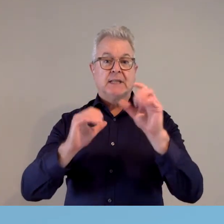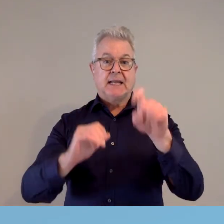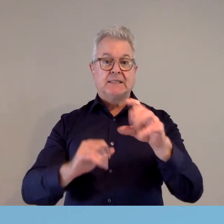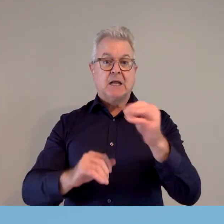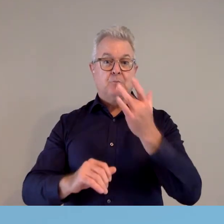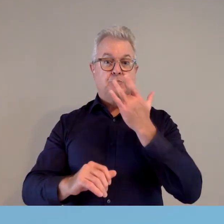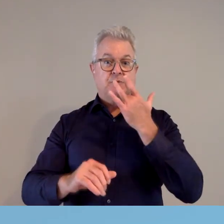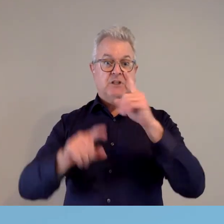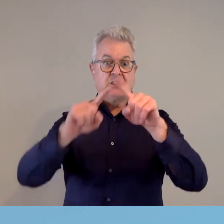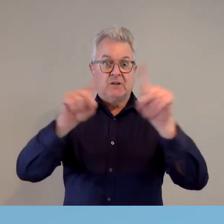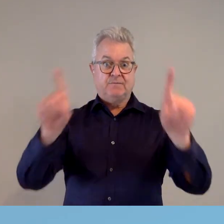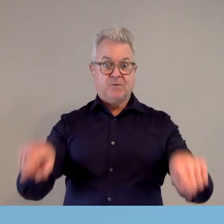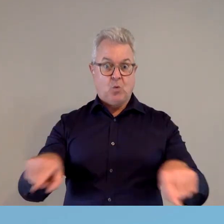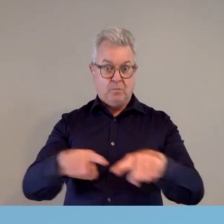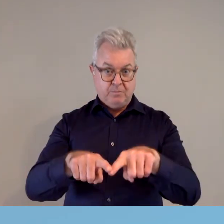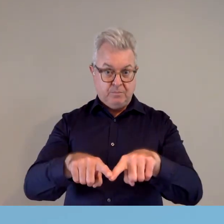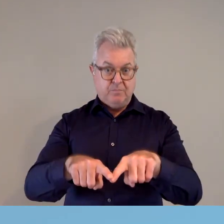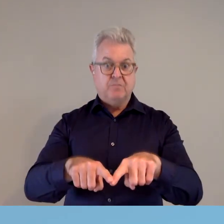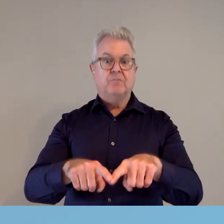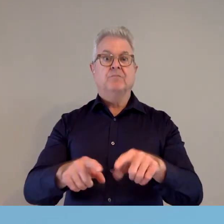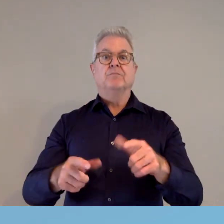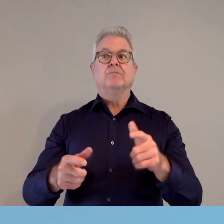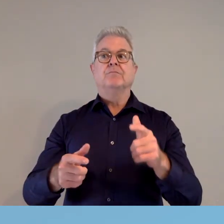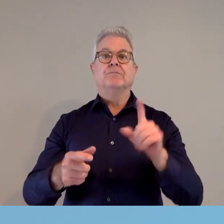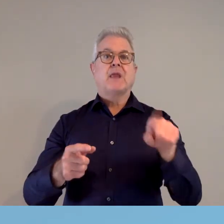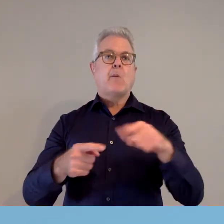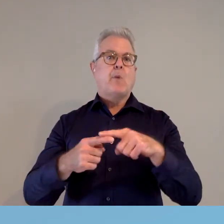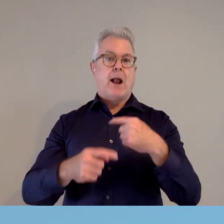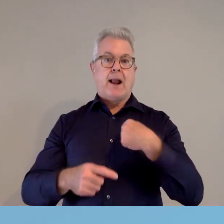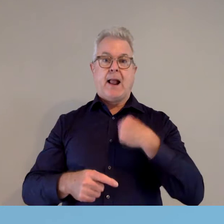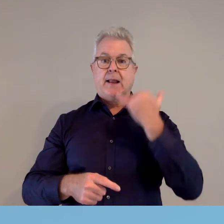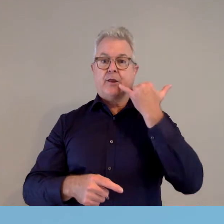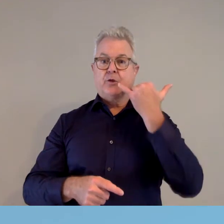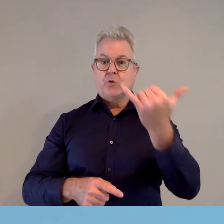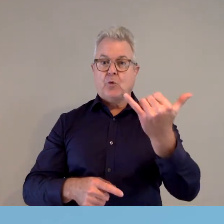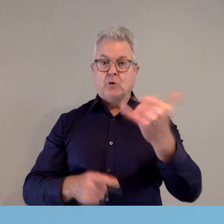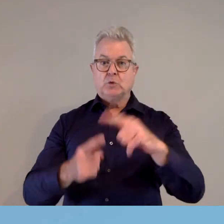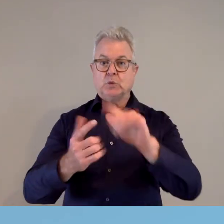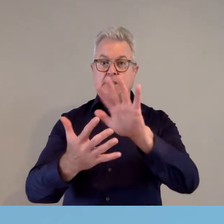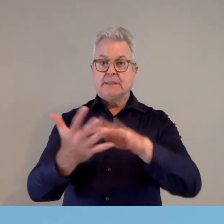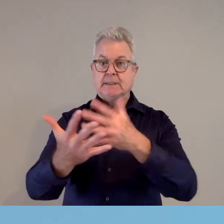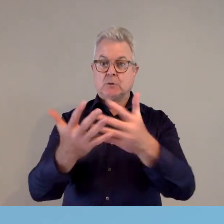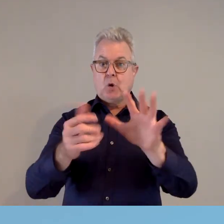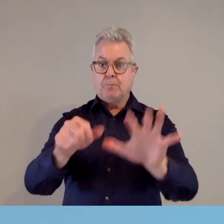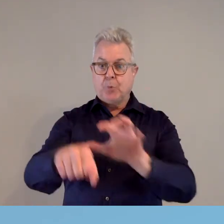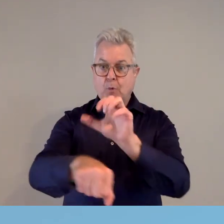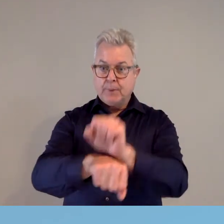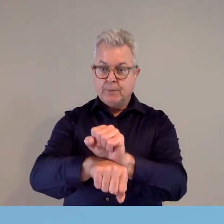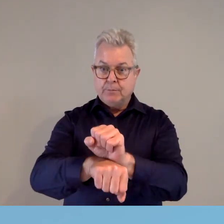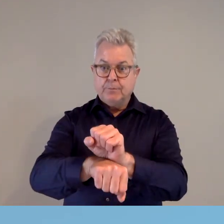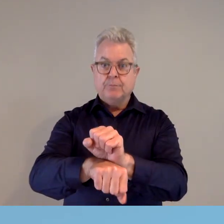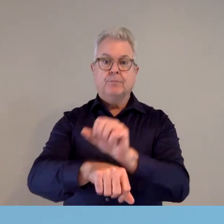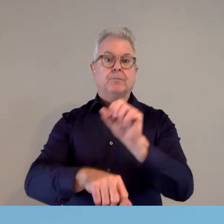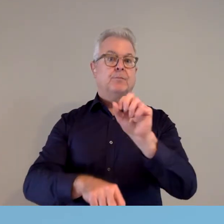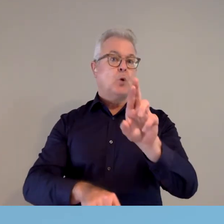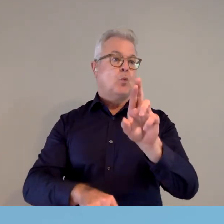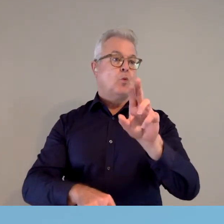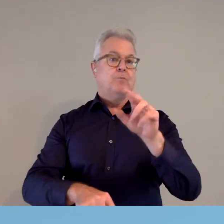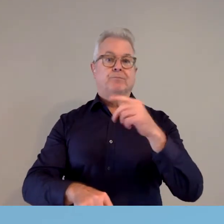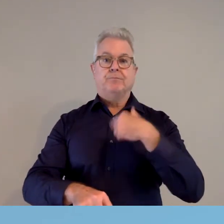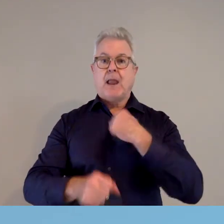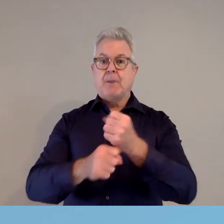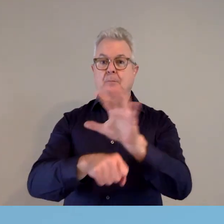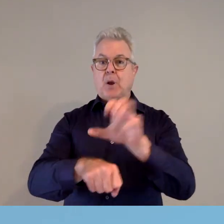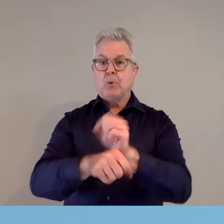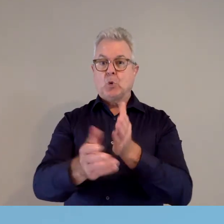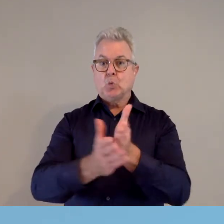With the communication needs and preference form. When I call to schedule an appointment, or perhaps